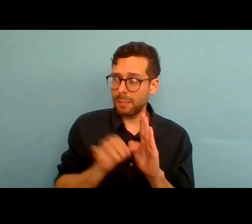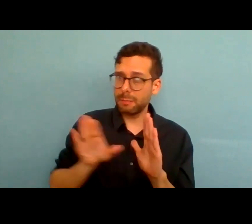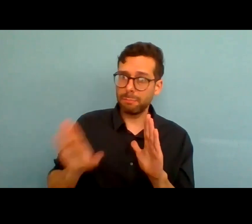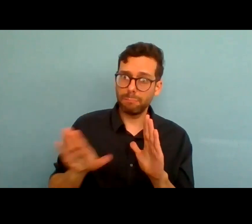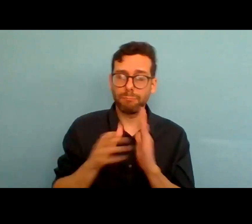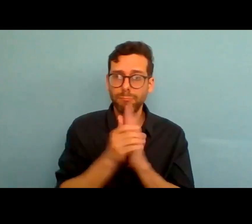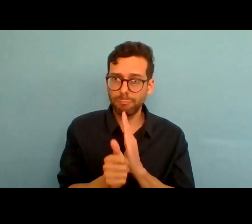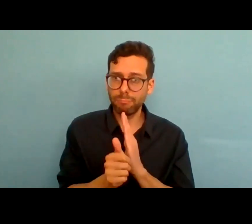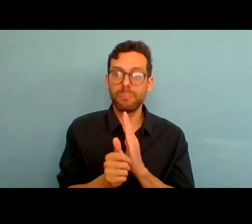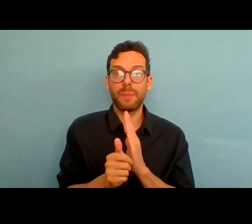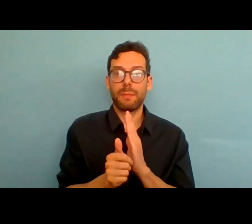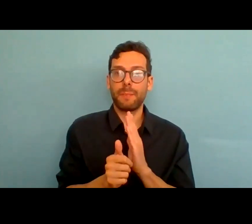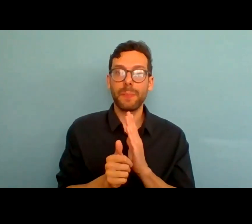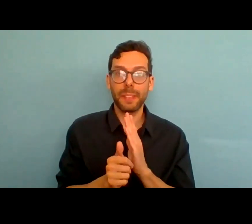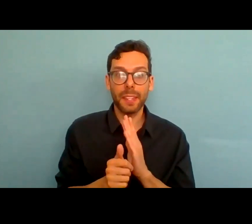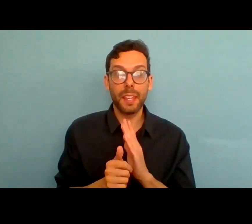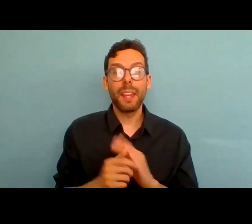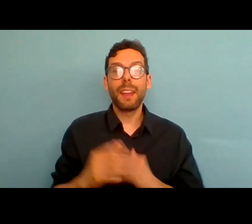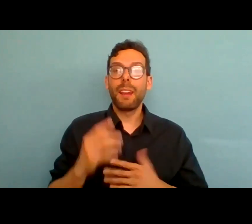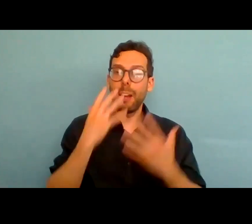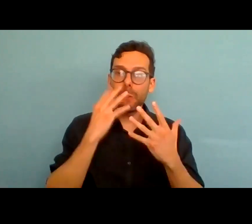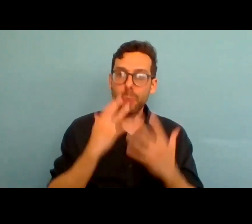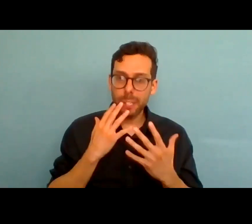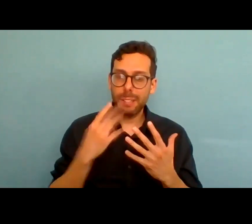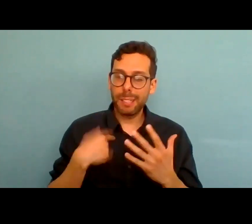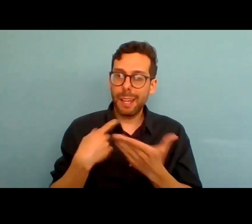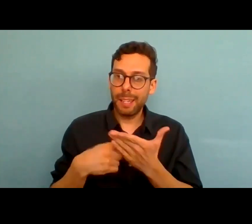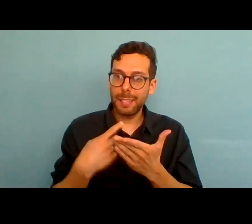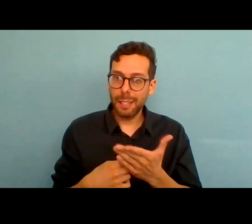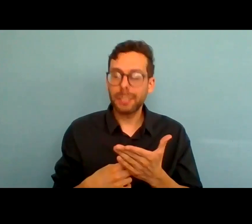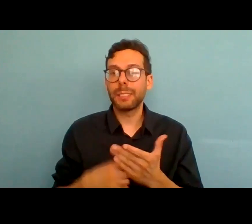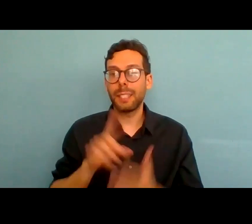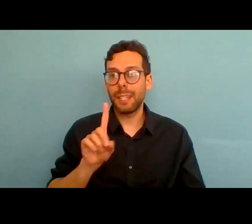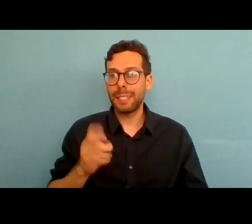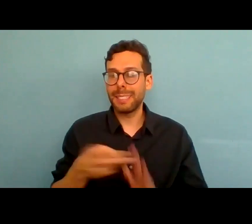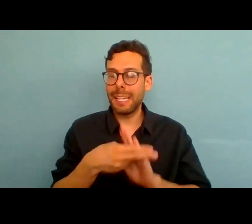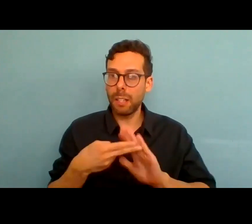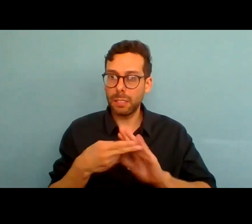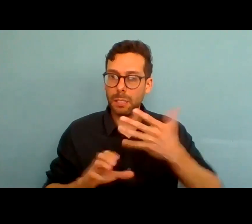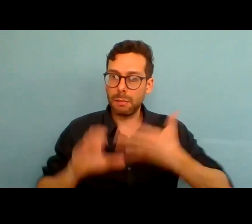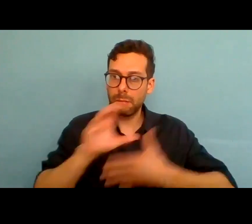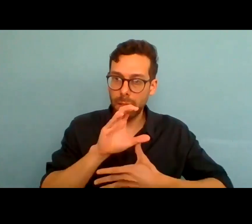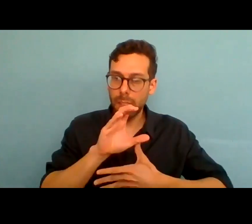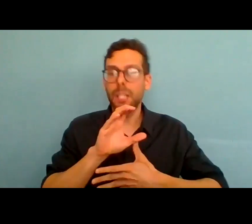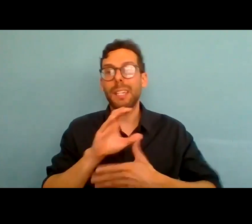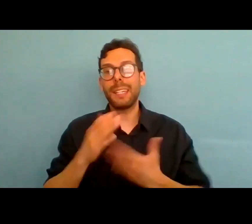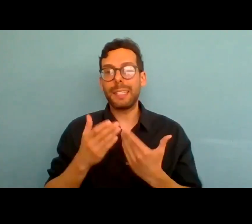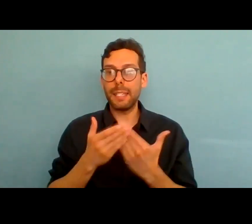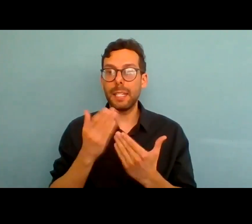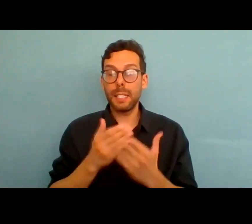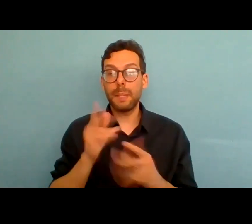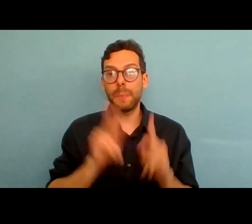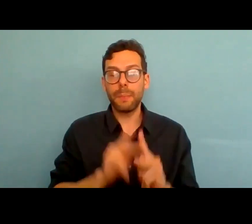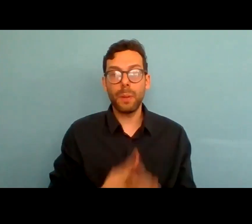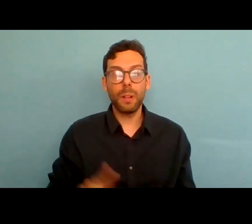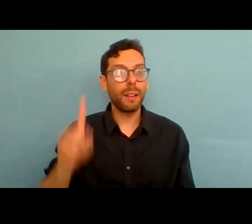unfortunately, when I talk about the diagnostic criteria, it's easy for people to hear me talking about all of these deficits, and fine, that's how